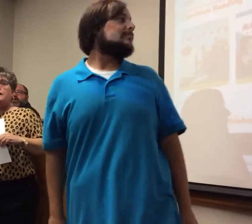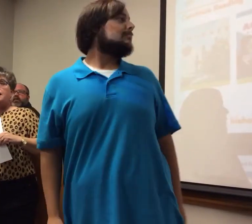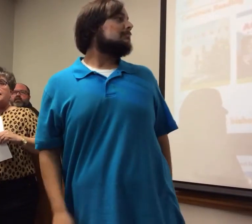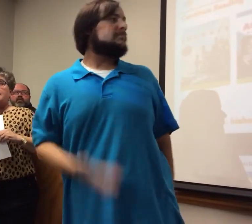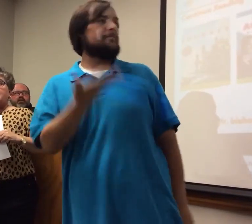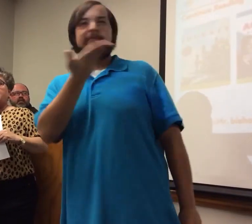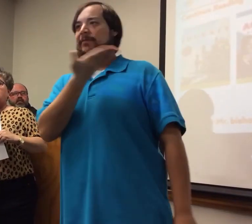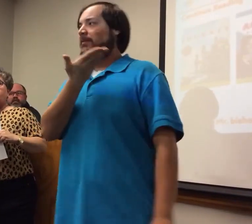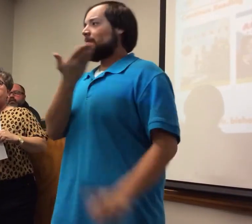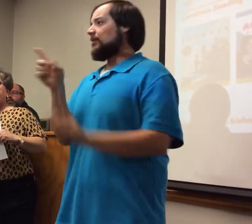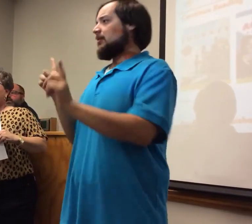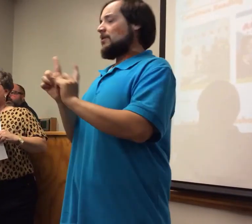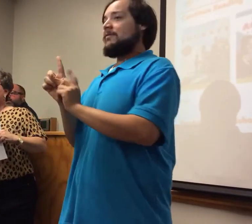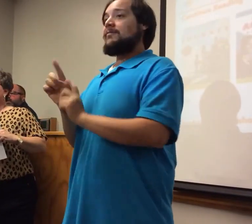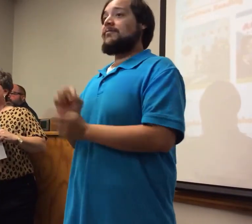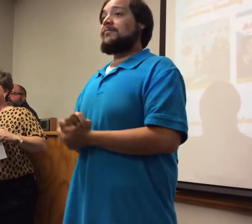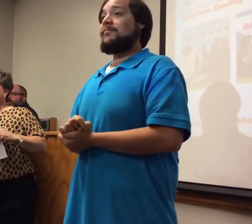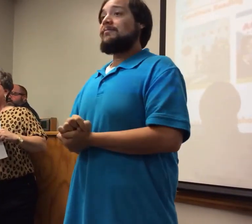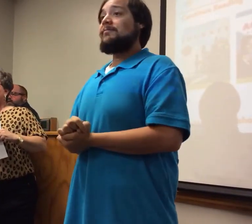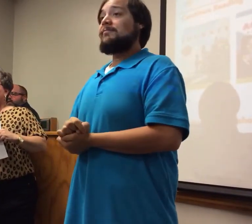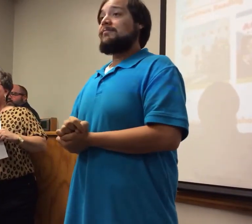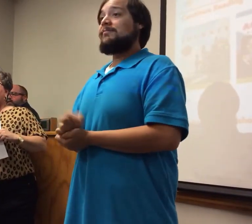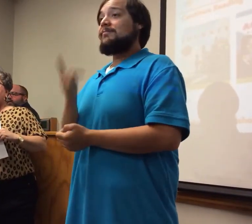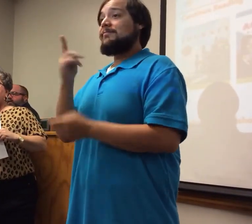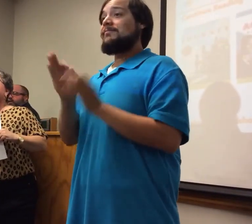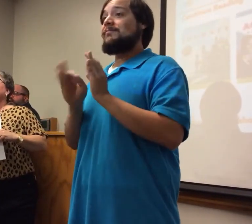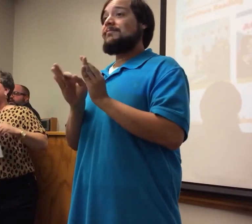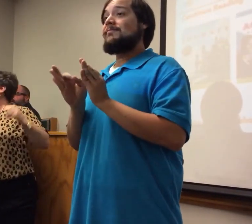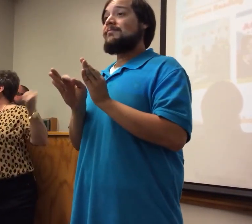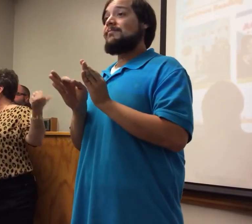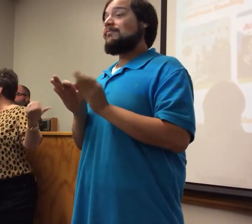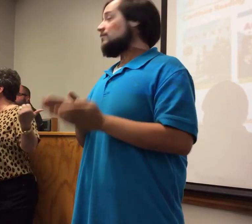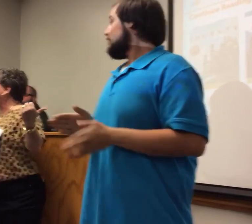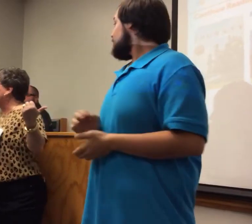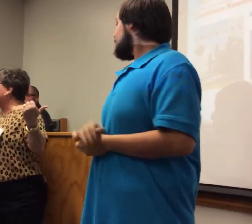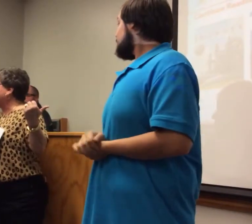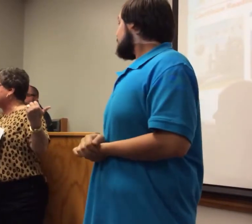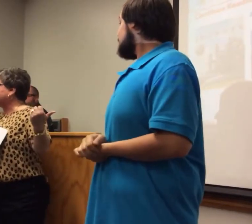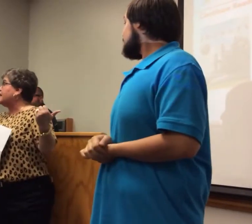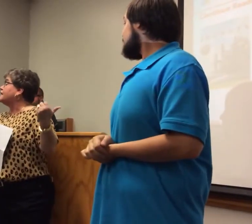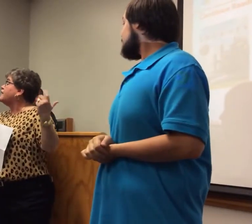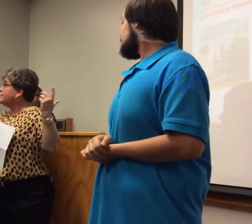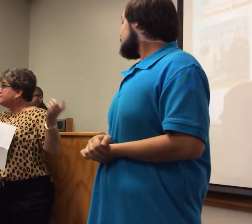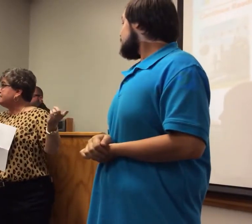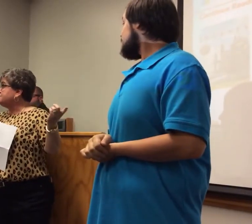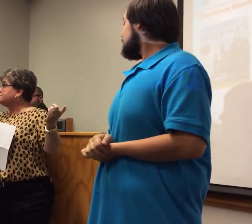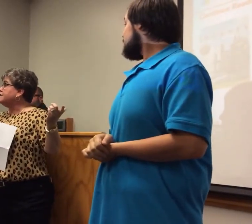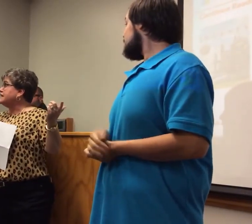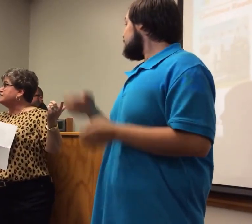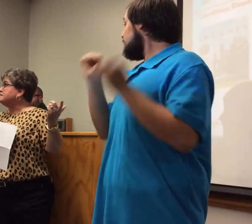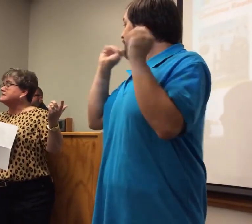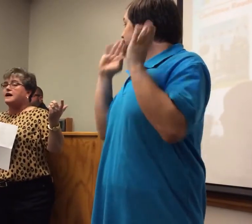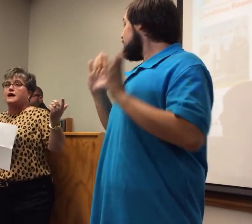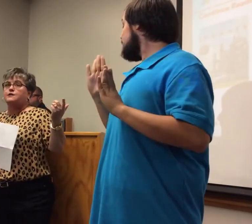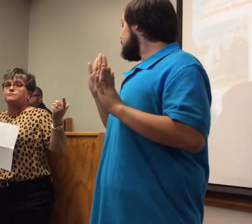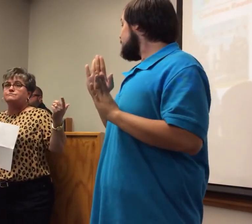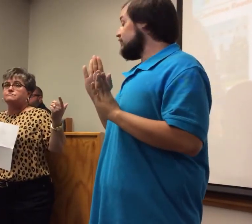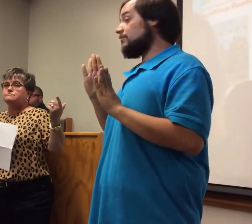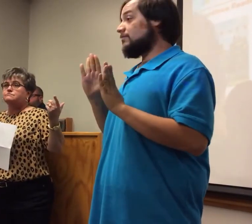was just there. Yeah. He was trying to watch the interpreter. There's an interpreter on his side. The teacher